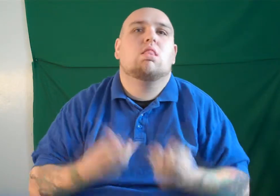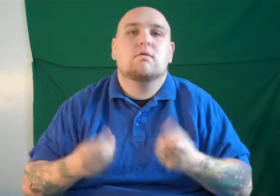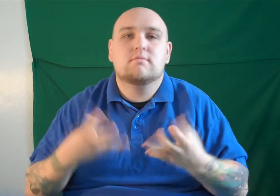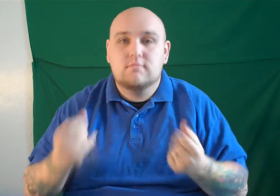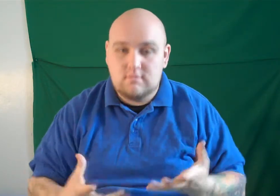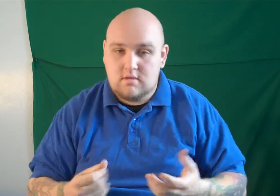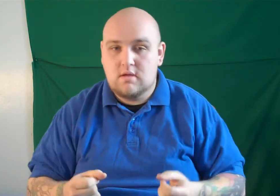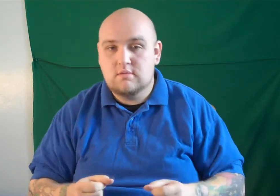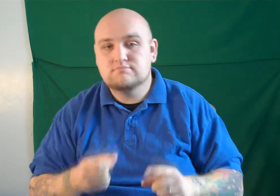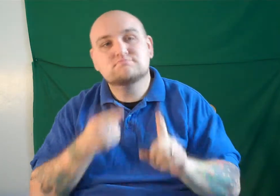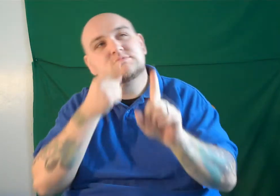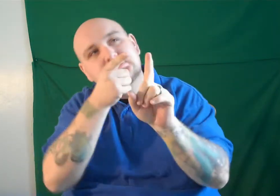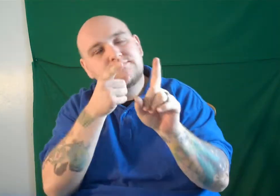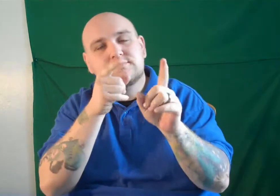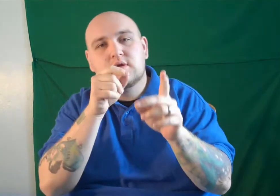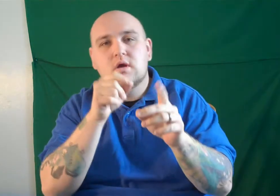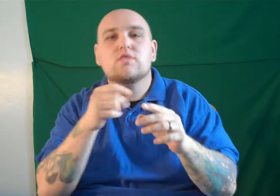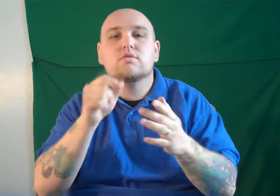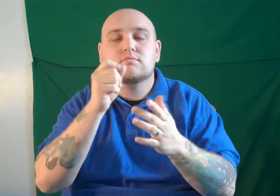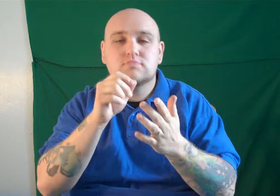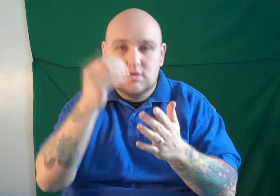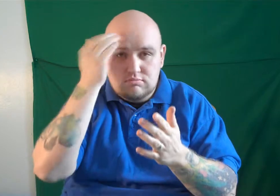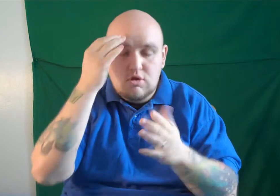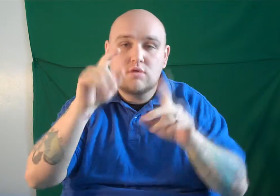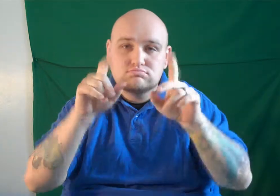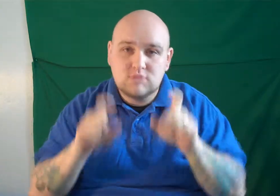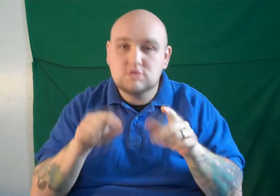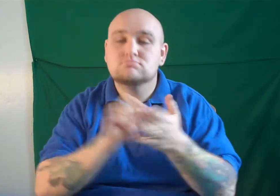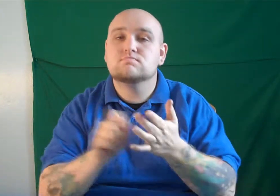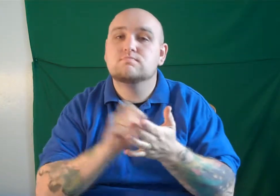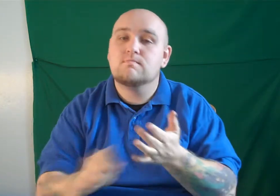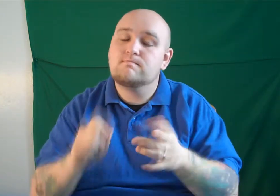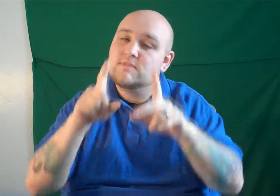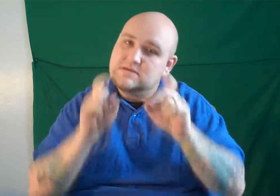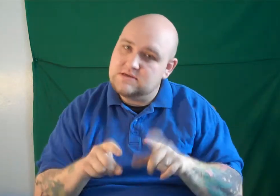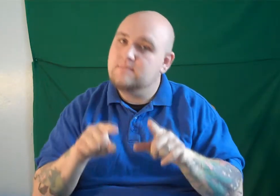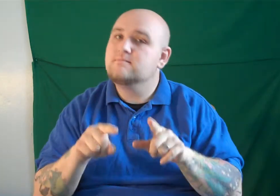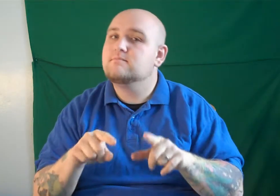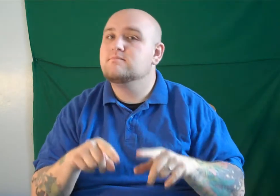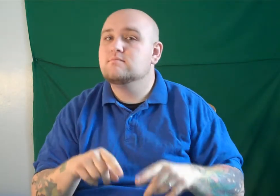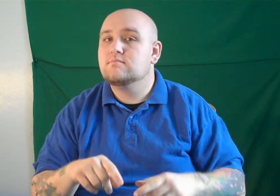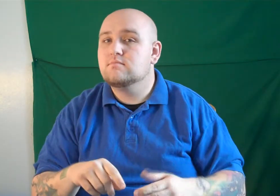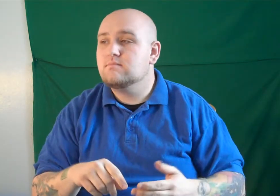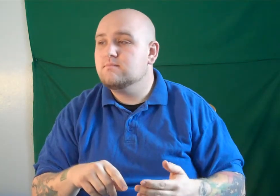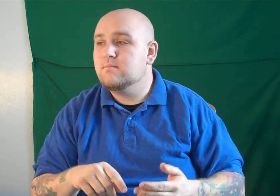exam. And there are two little sections. One is a test outline related